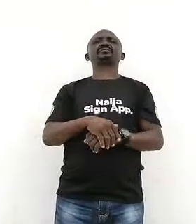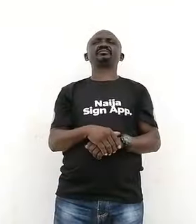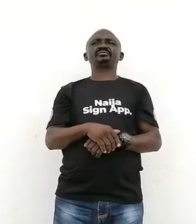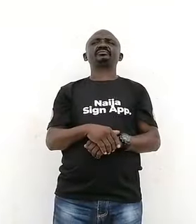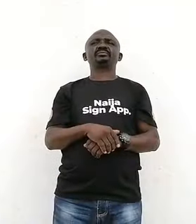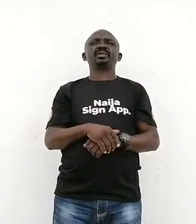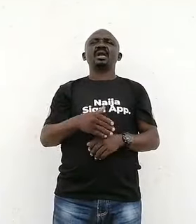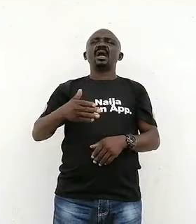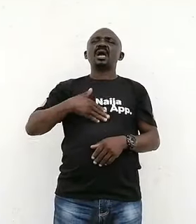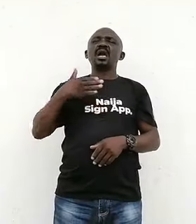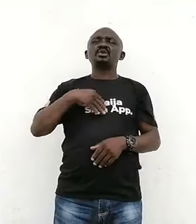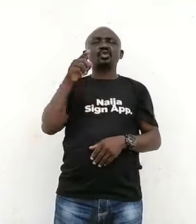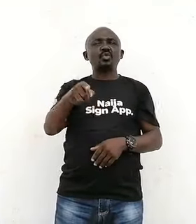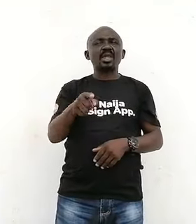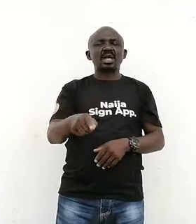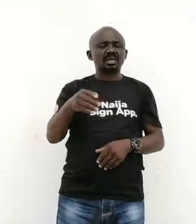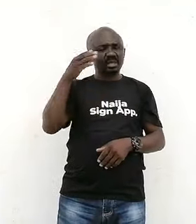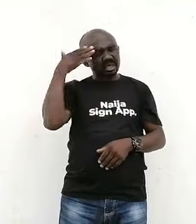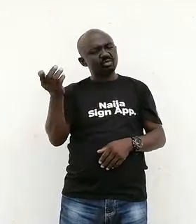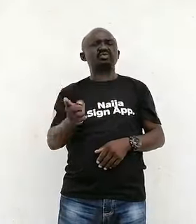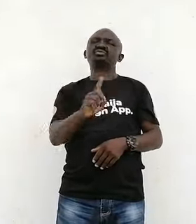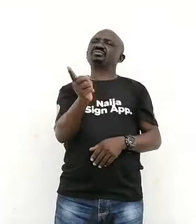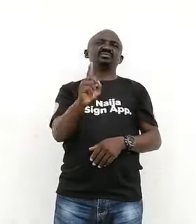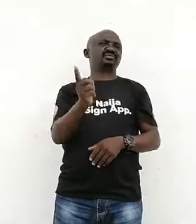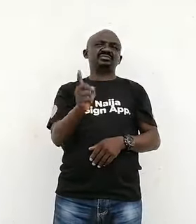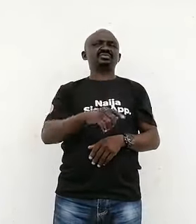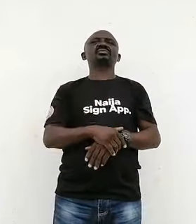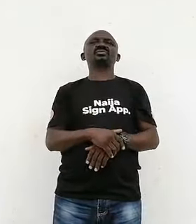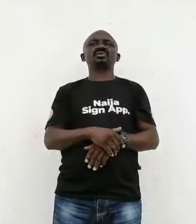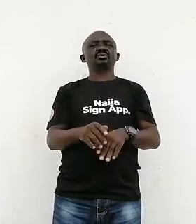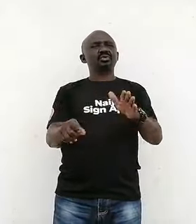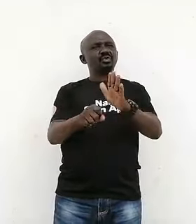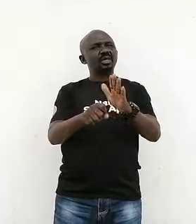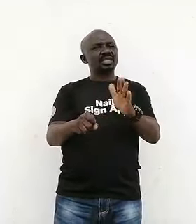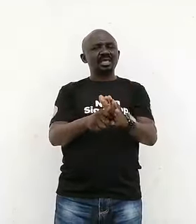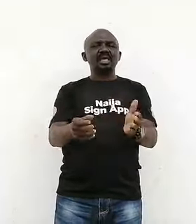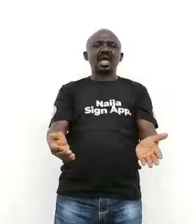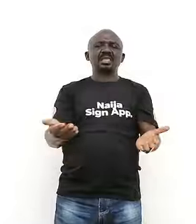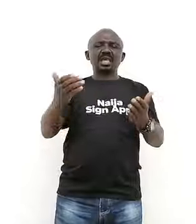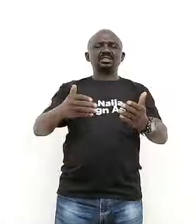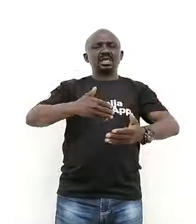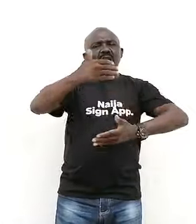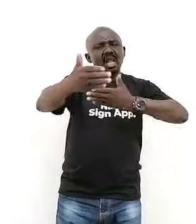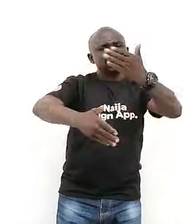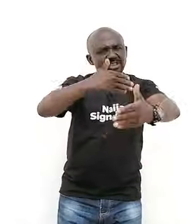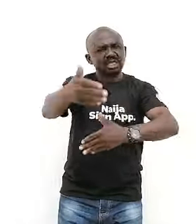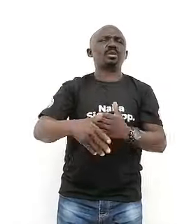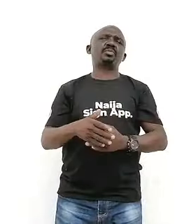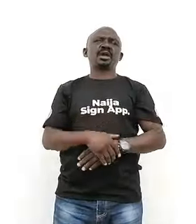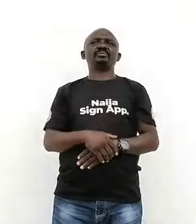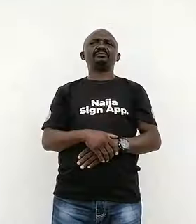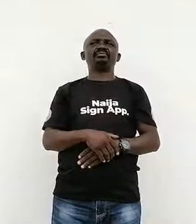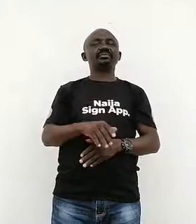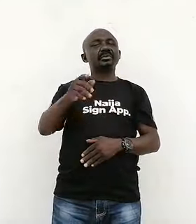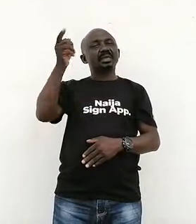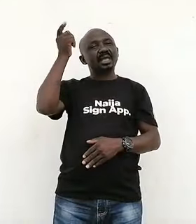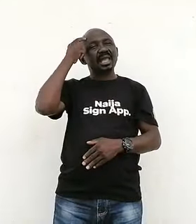considered minority, considered endangered, considered indigenous, endangered in the sense that these languages are at risk